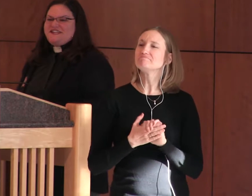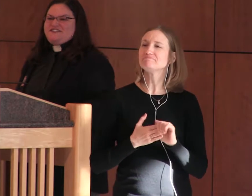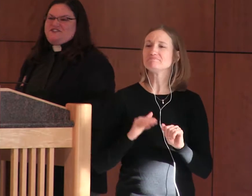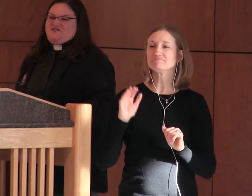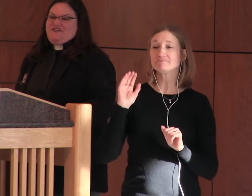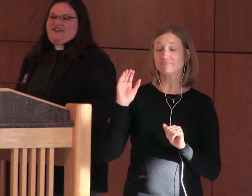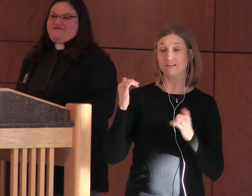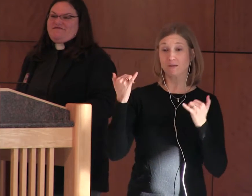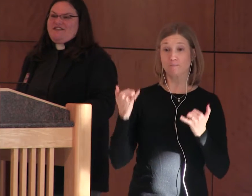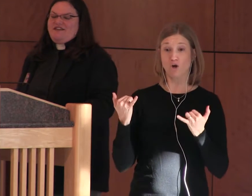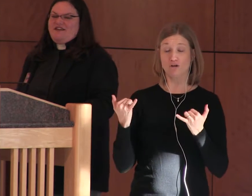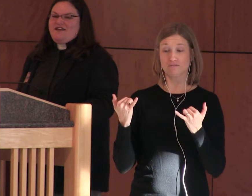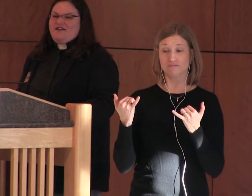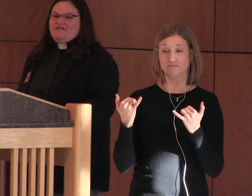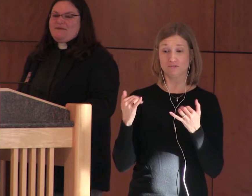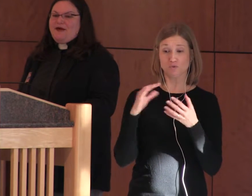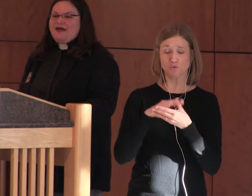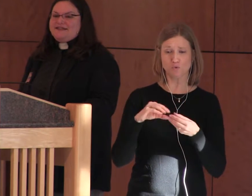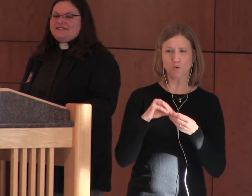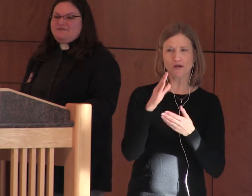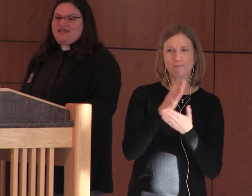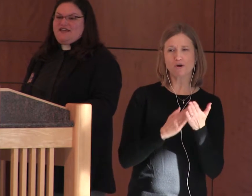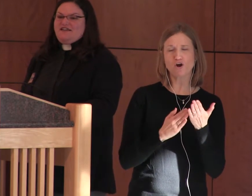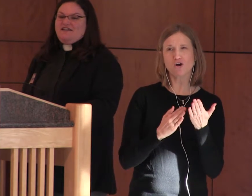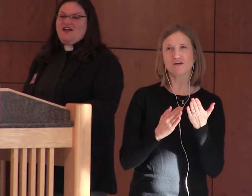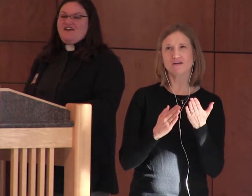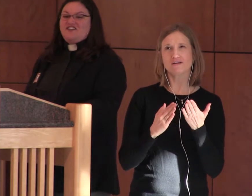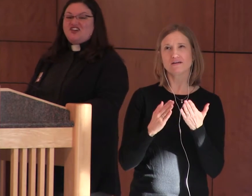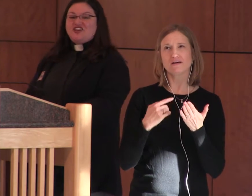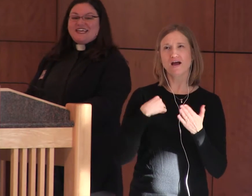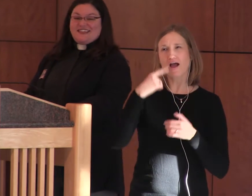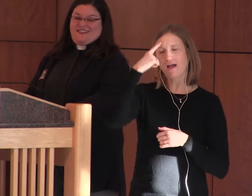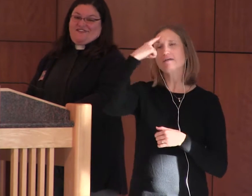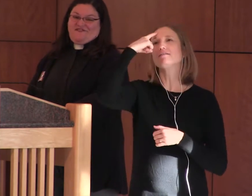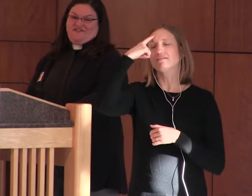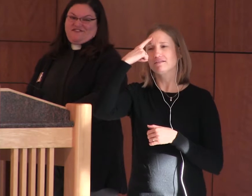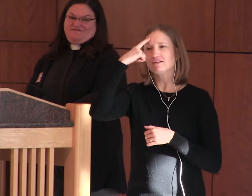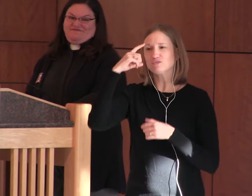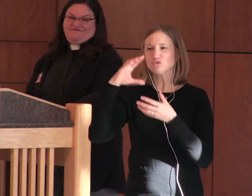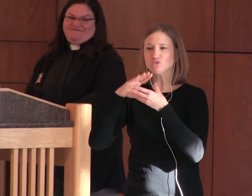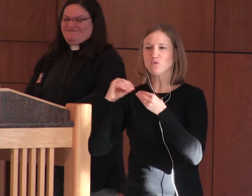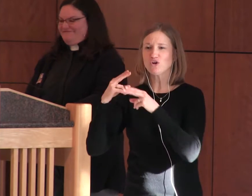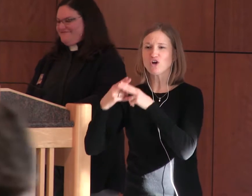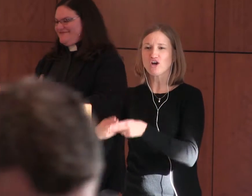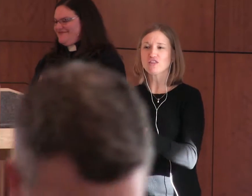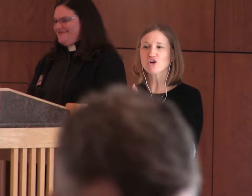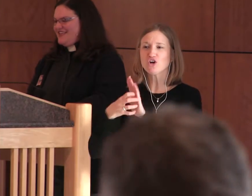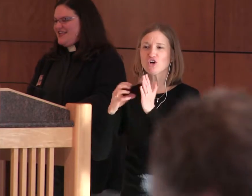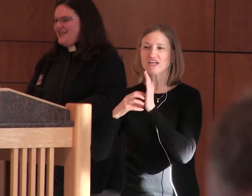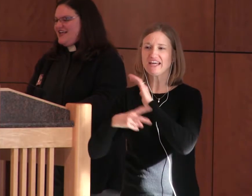Part of today's story reminds me of the cookie thief.